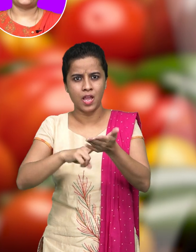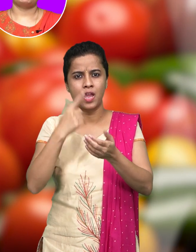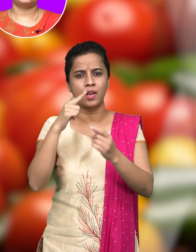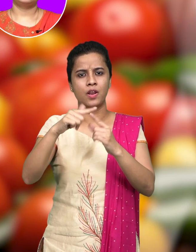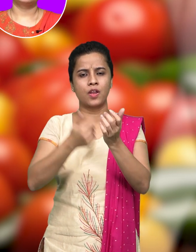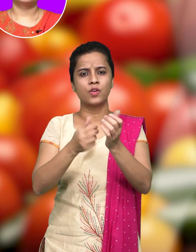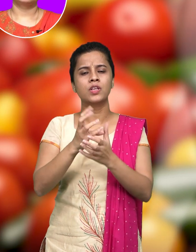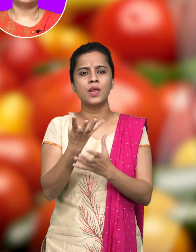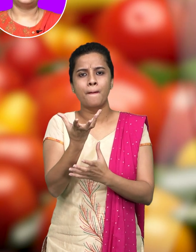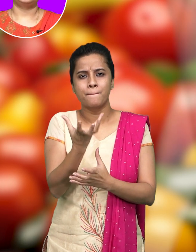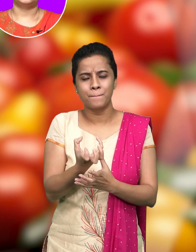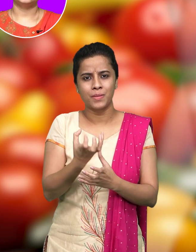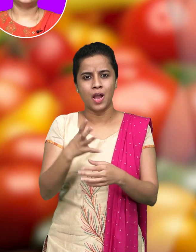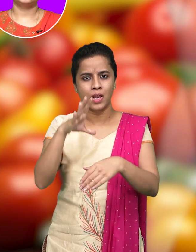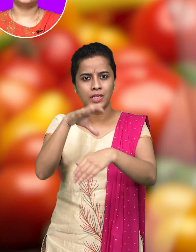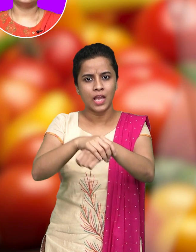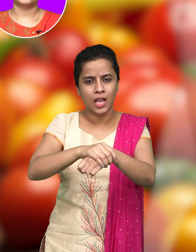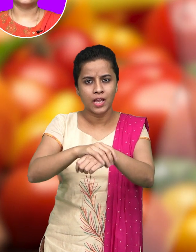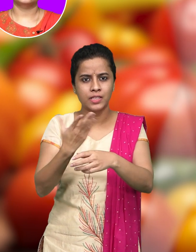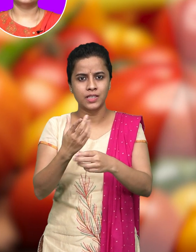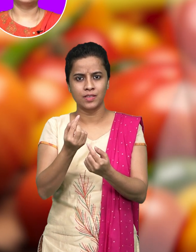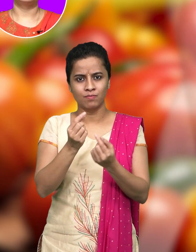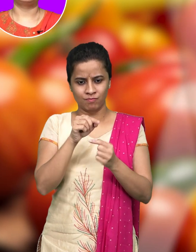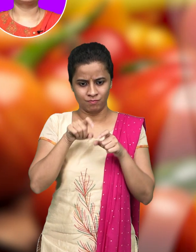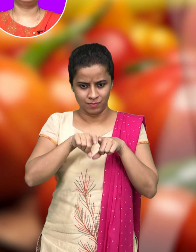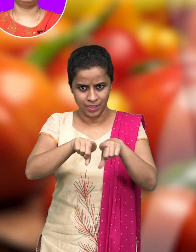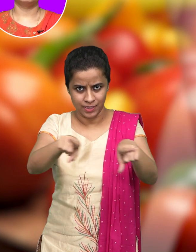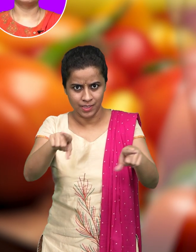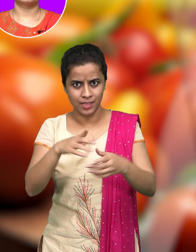by trapping and digesting insects.